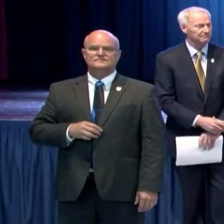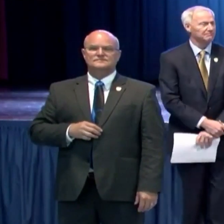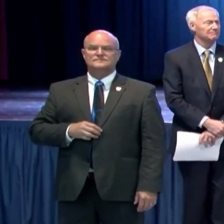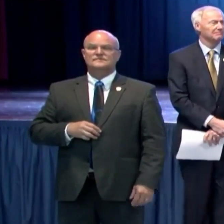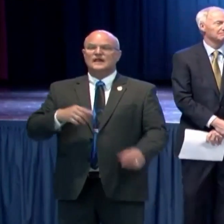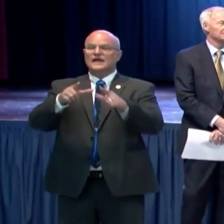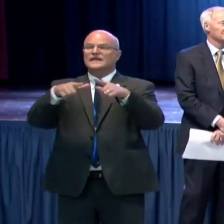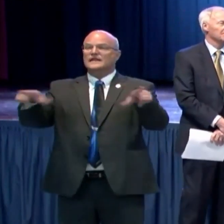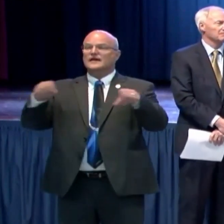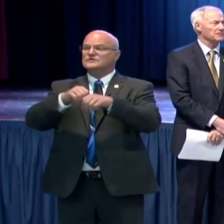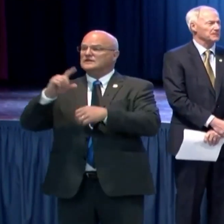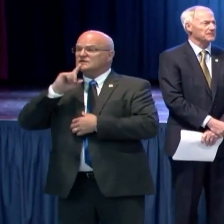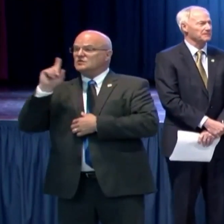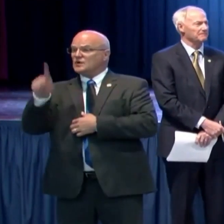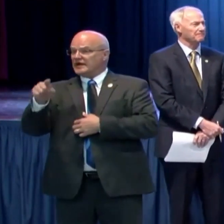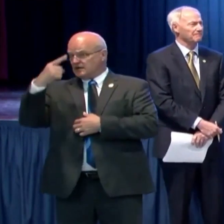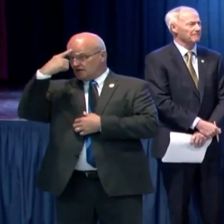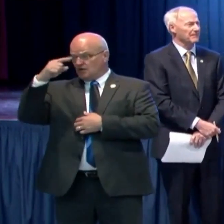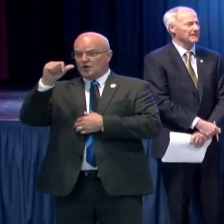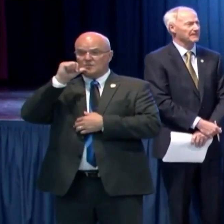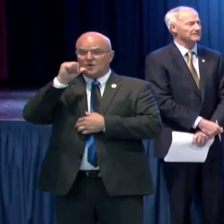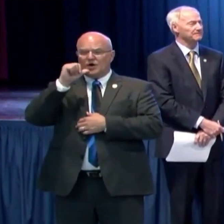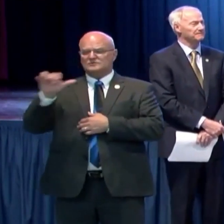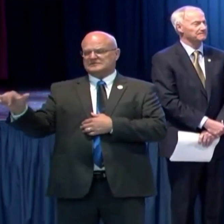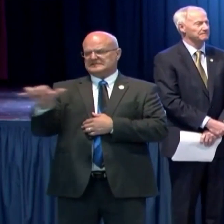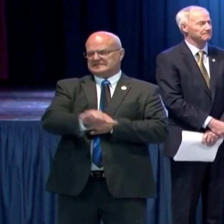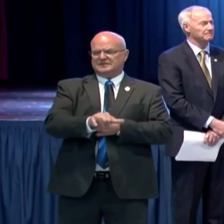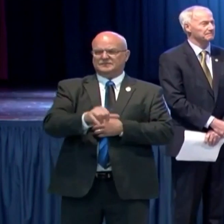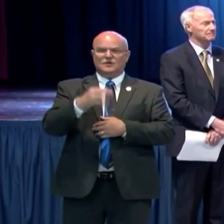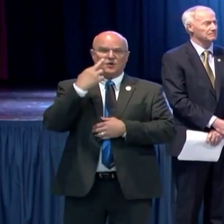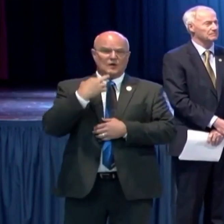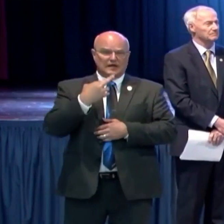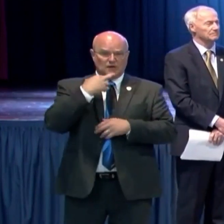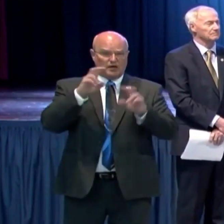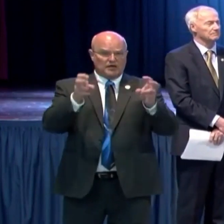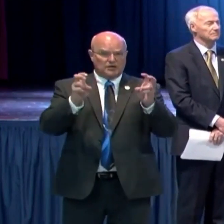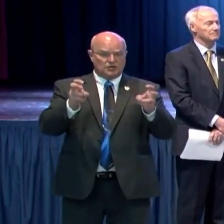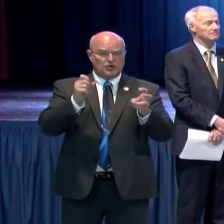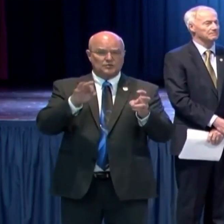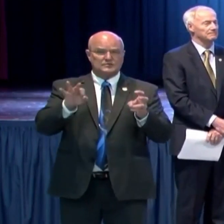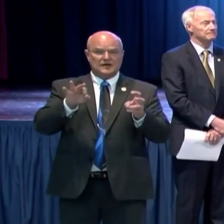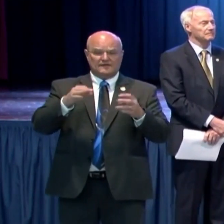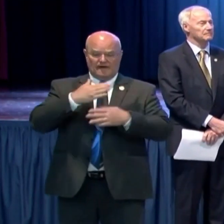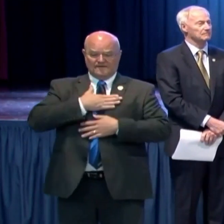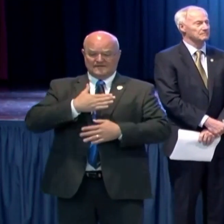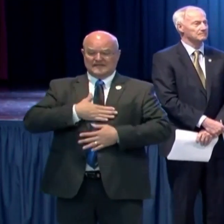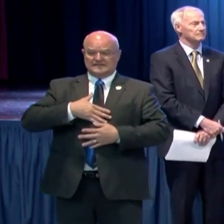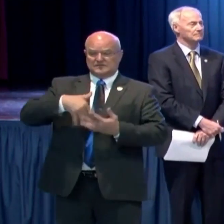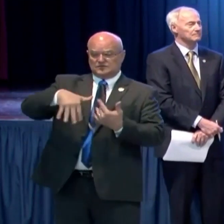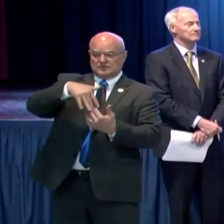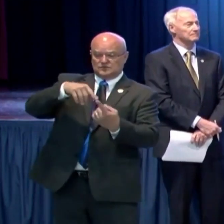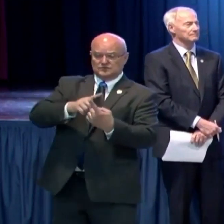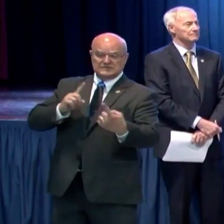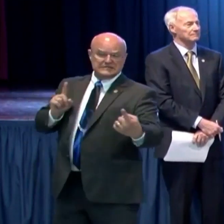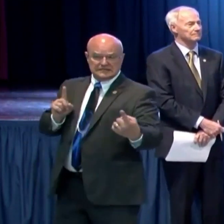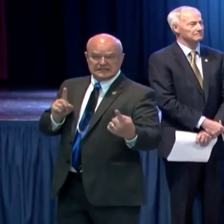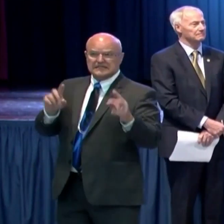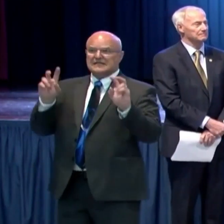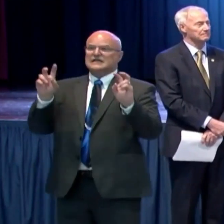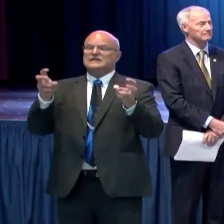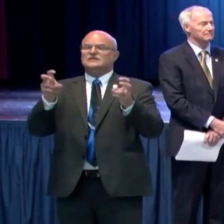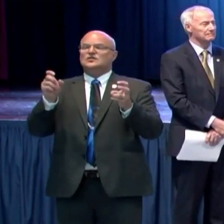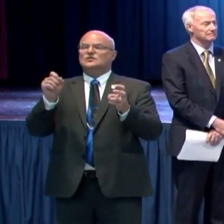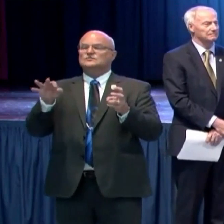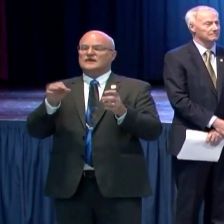The language in the directive for bars will be similar to what it is for restaurants in terms of physical distancing. In terms